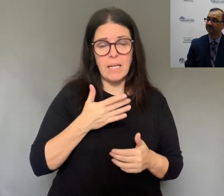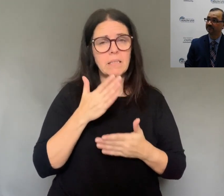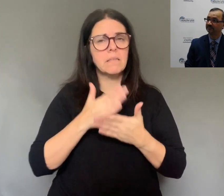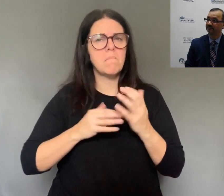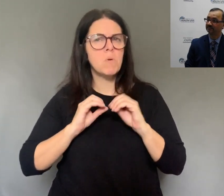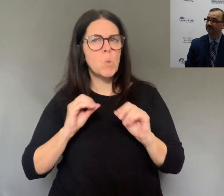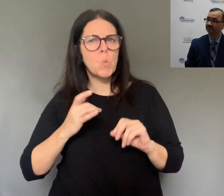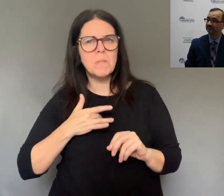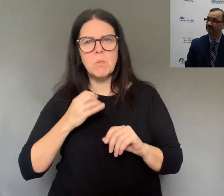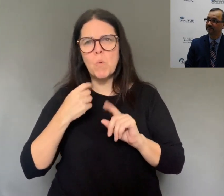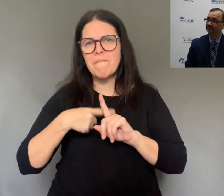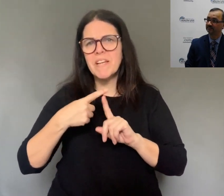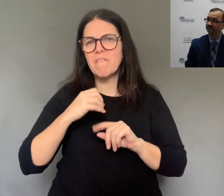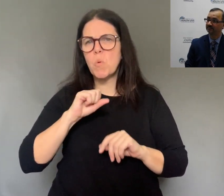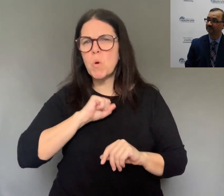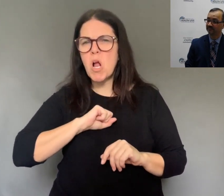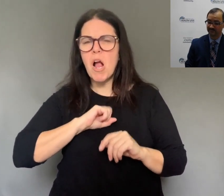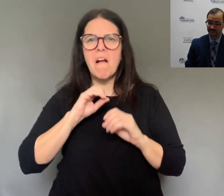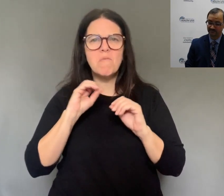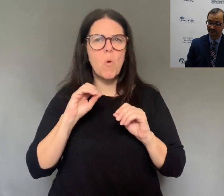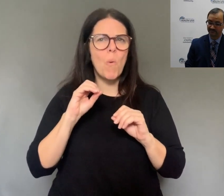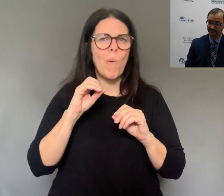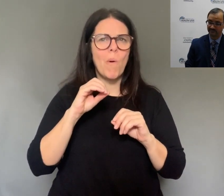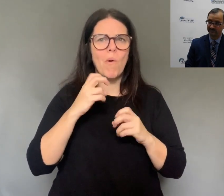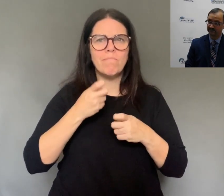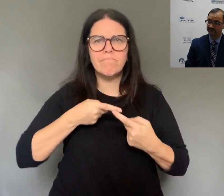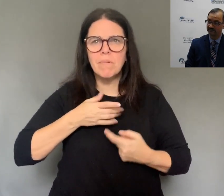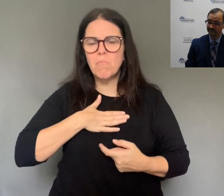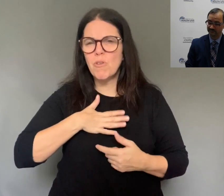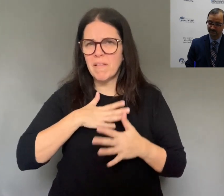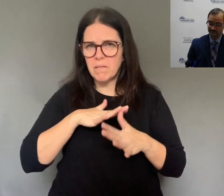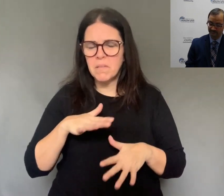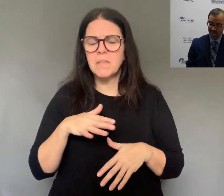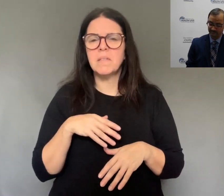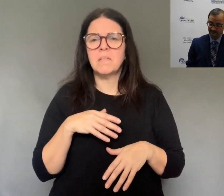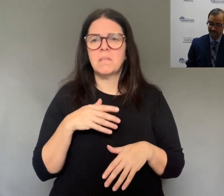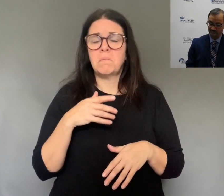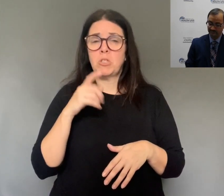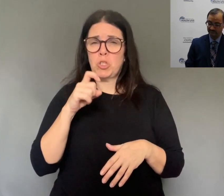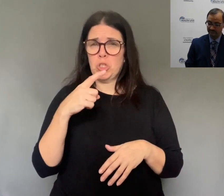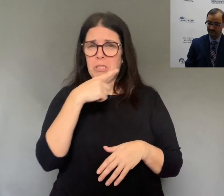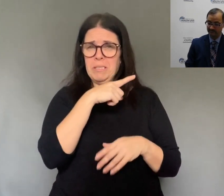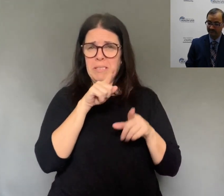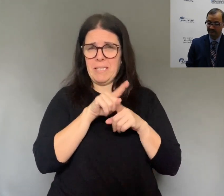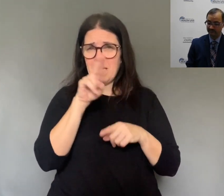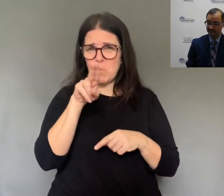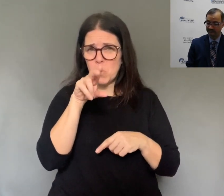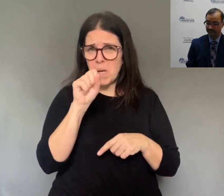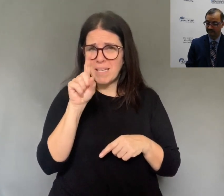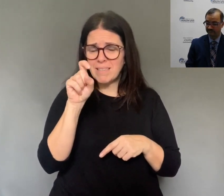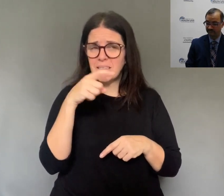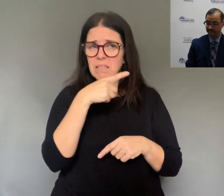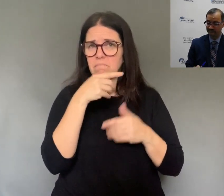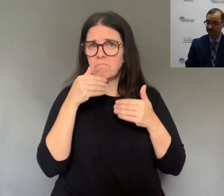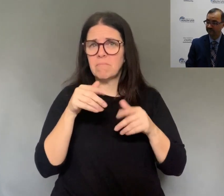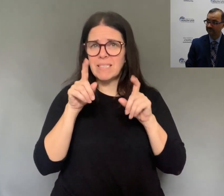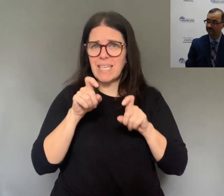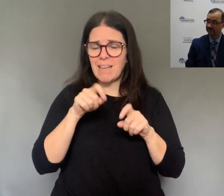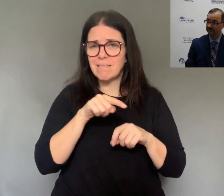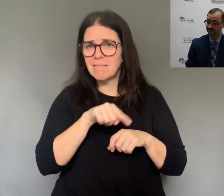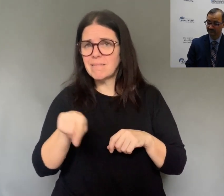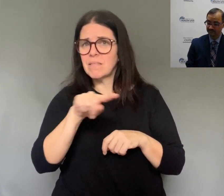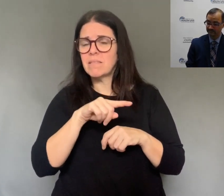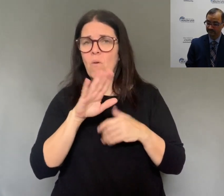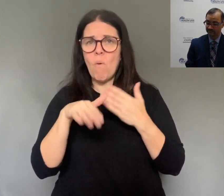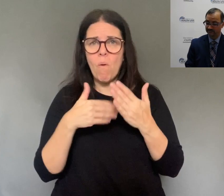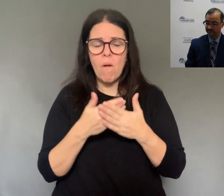Just referencing the asymptomatic slide that you had earlier, I'm just curious, is there any talk at all of having residents